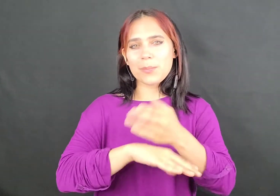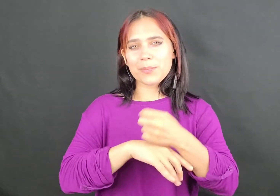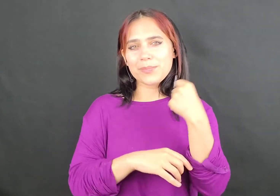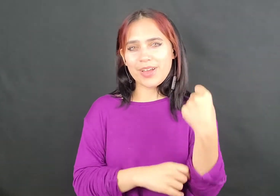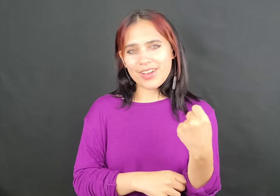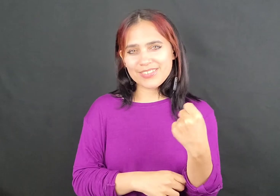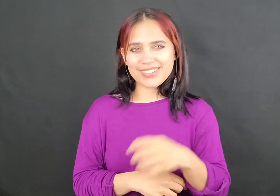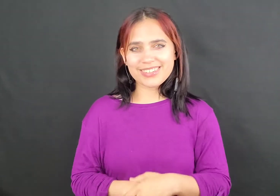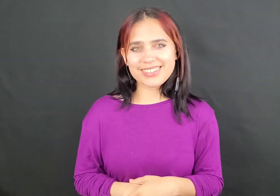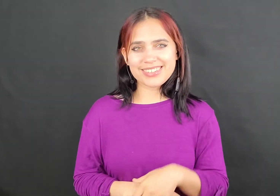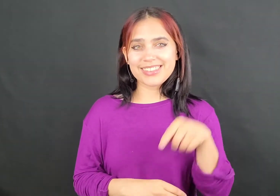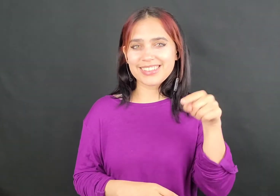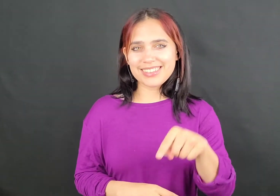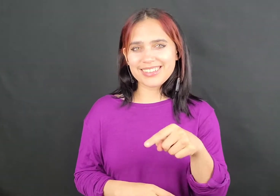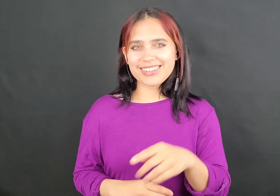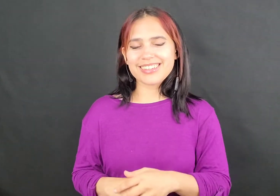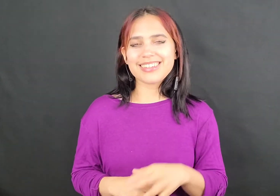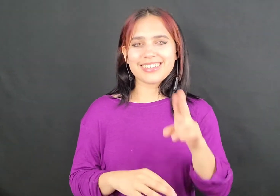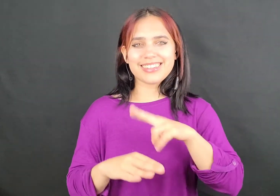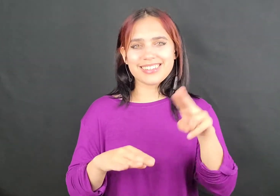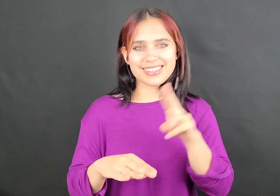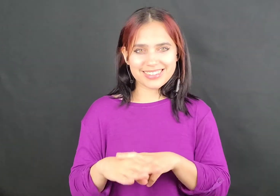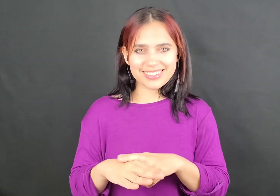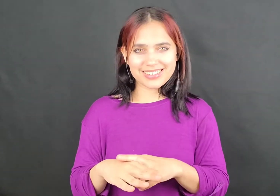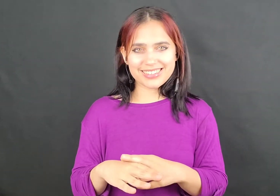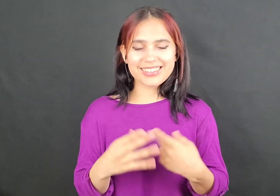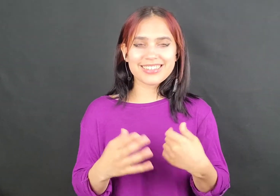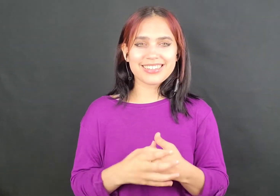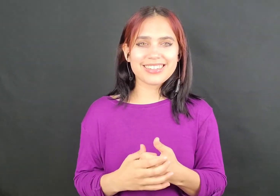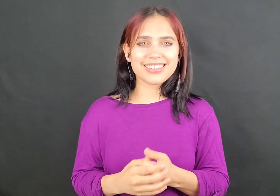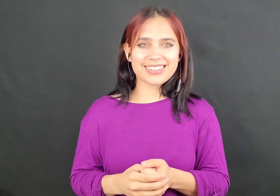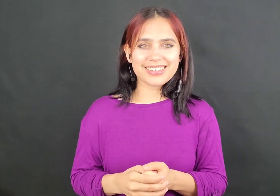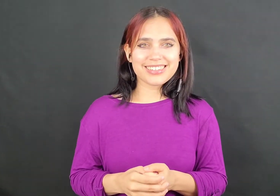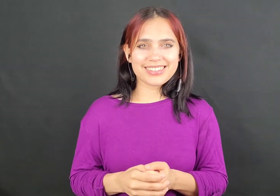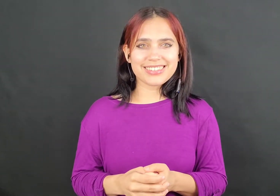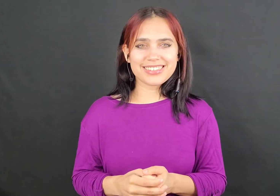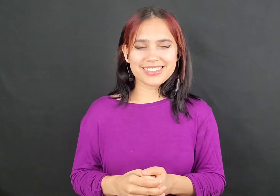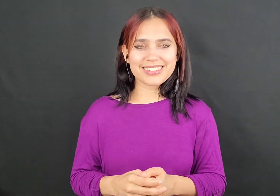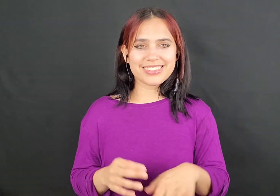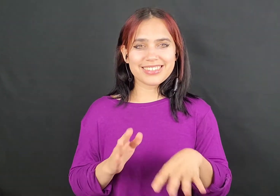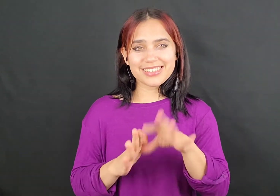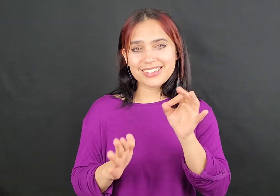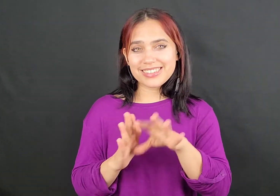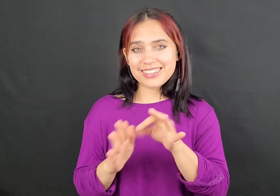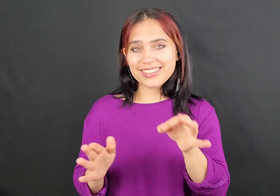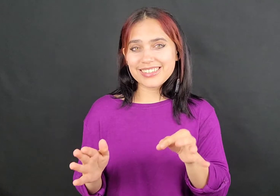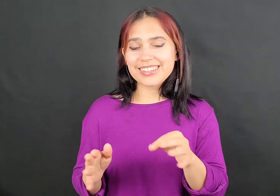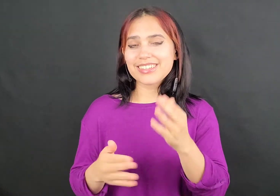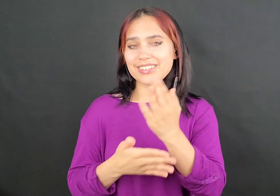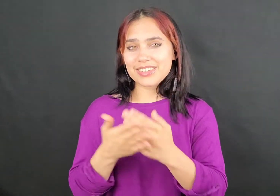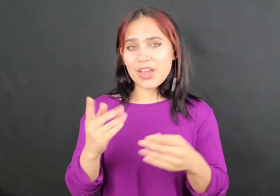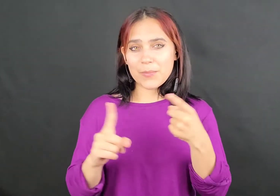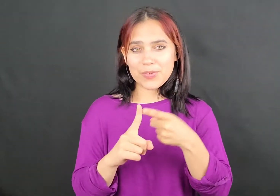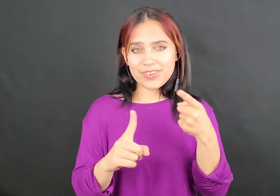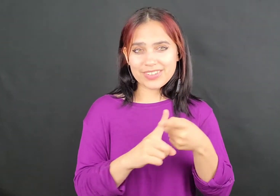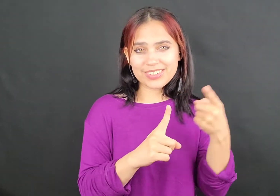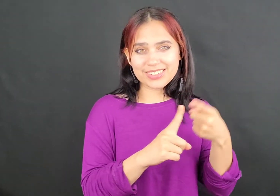were said to have descended into the cave at some point, at some unspecified date before 1840, never to be